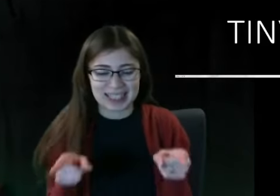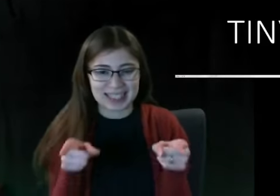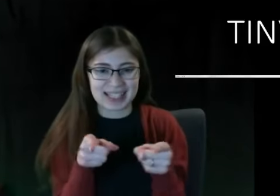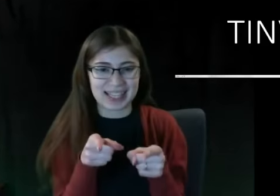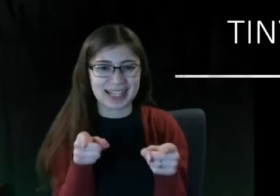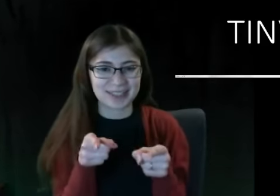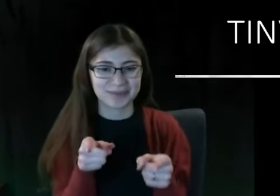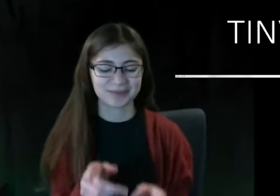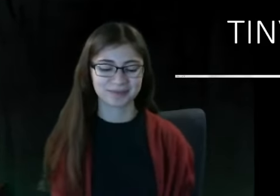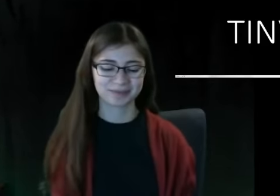Tiny.